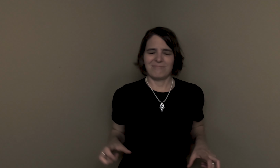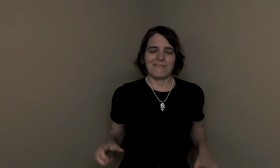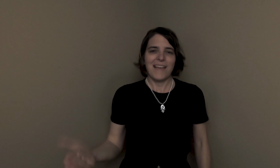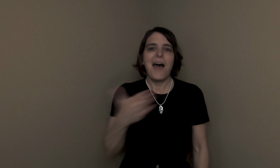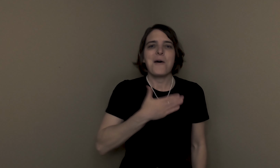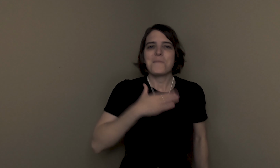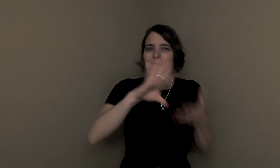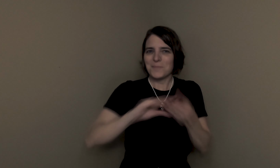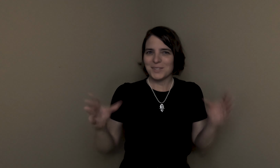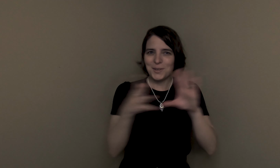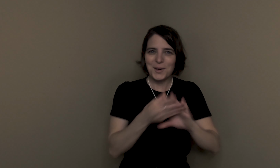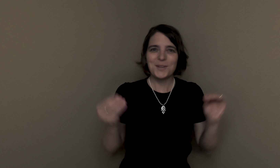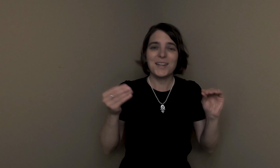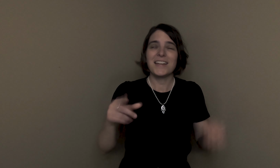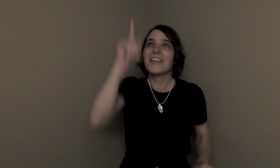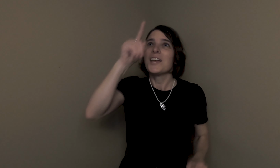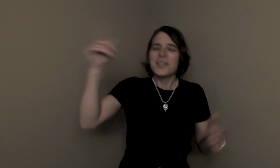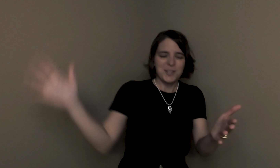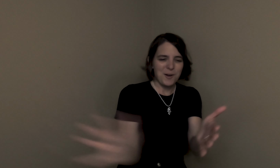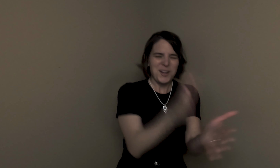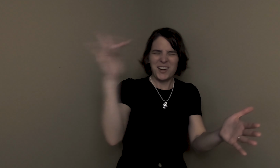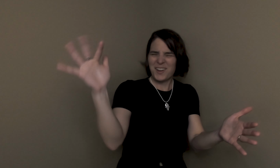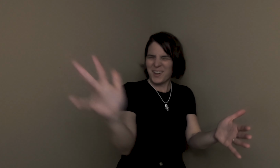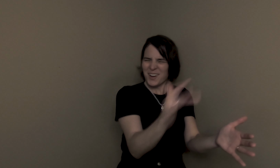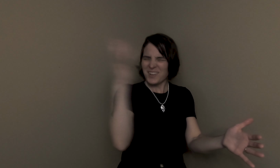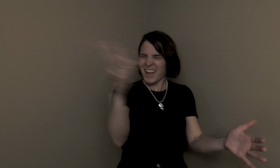me My story, your glory